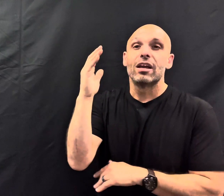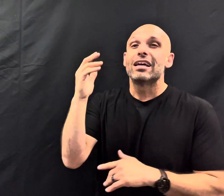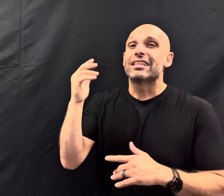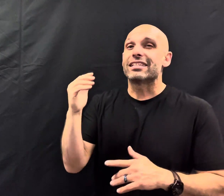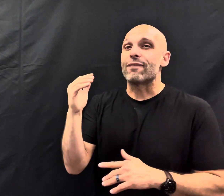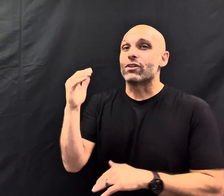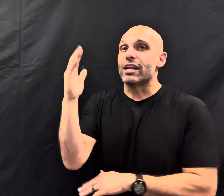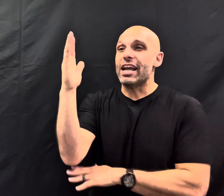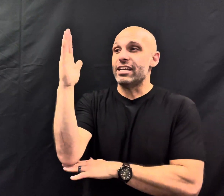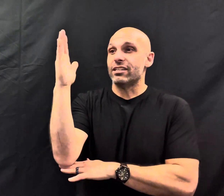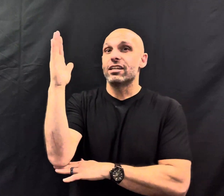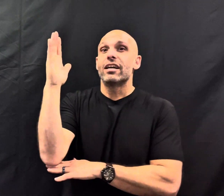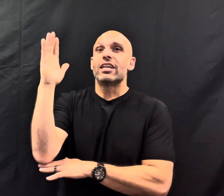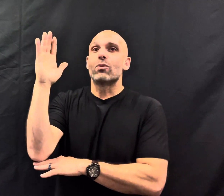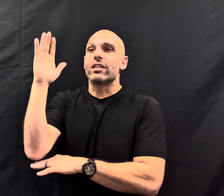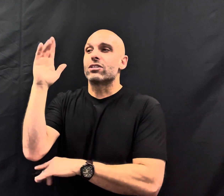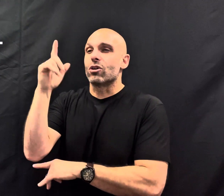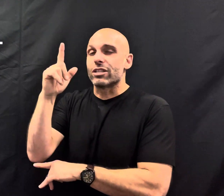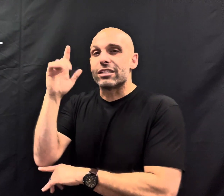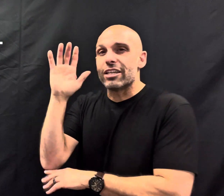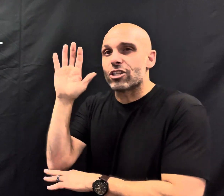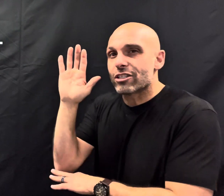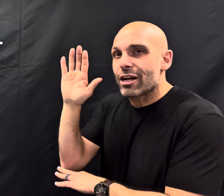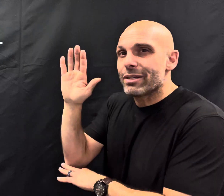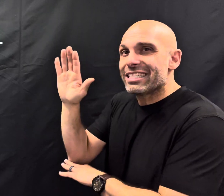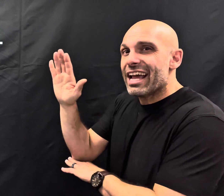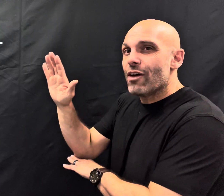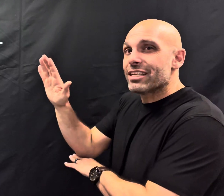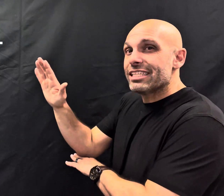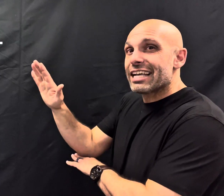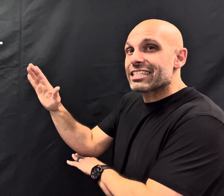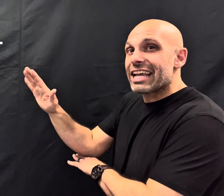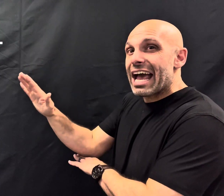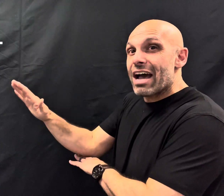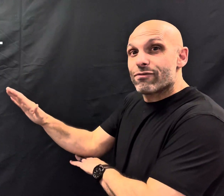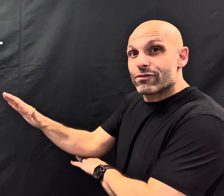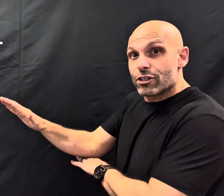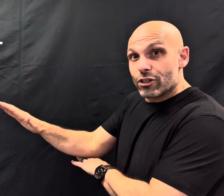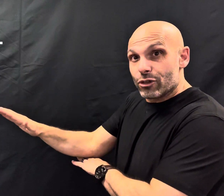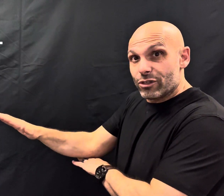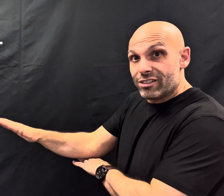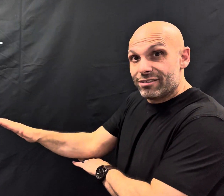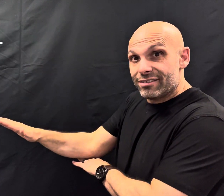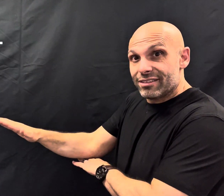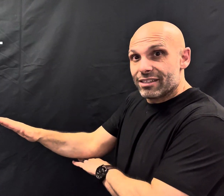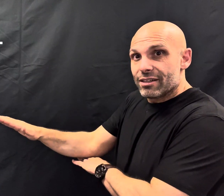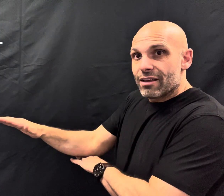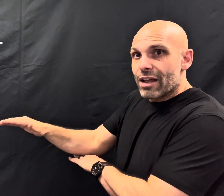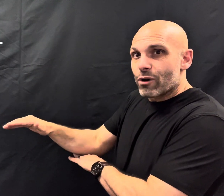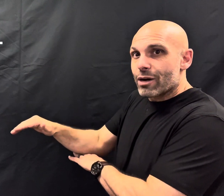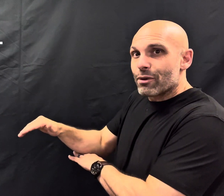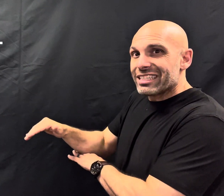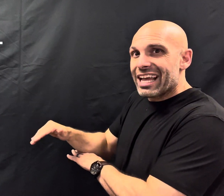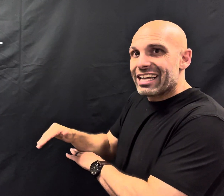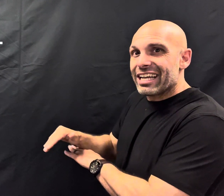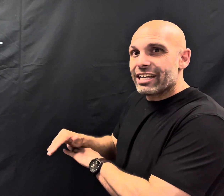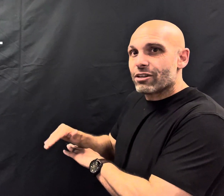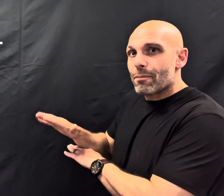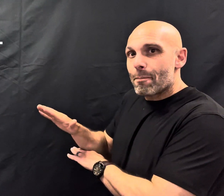The sign for night is when the sun starts coming down. This is actually afternoon. And we're going to bring the hand in, bend